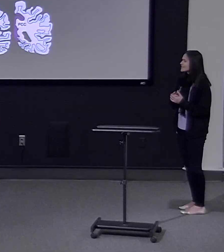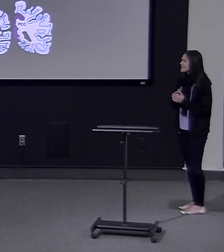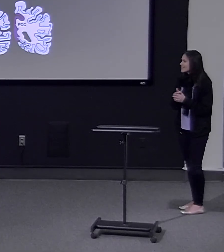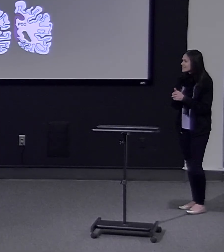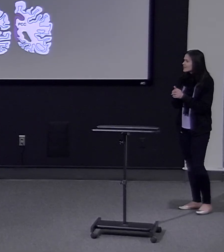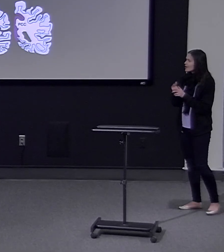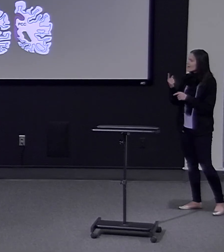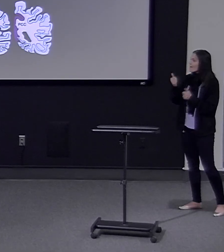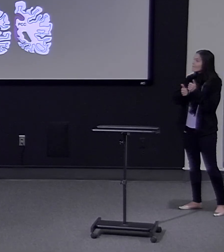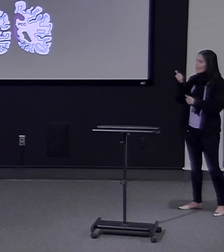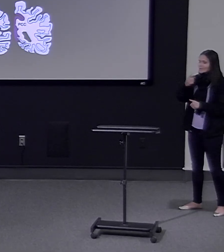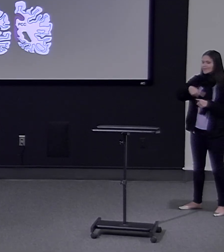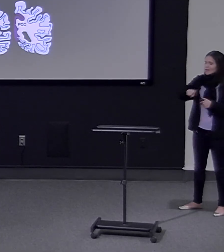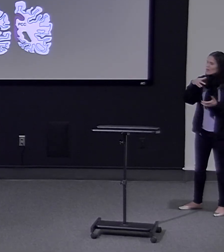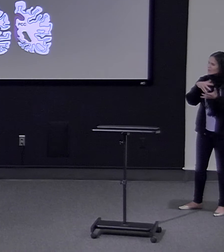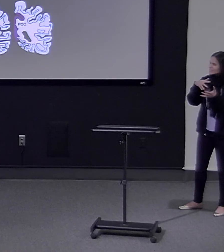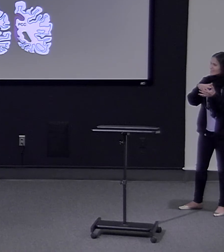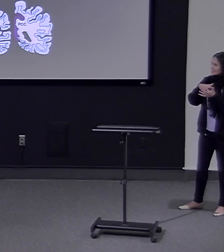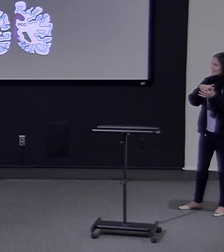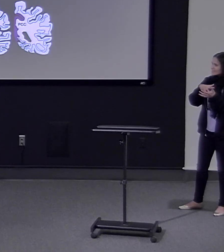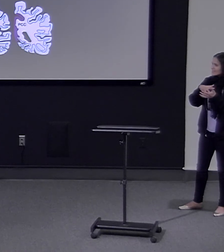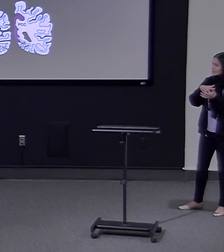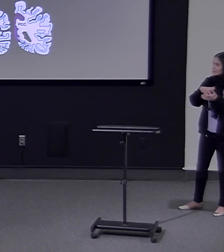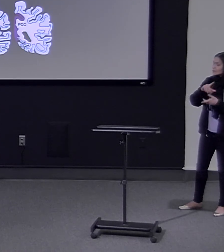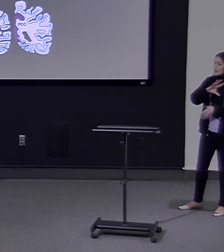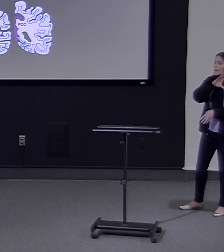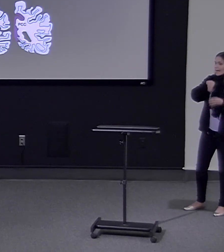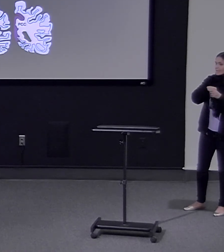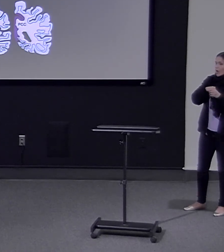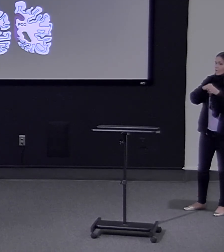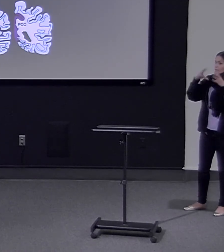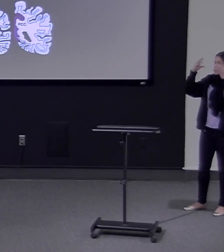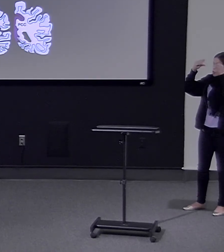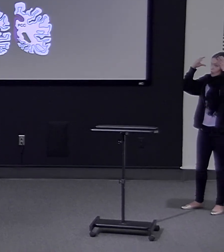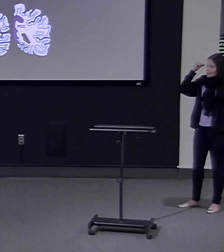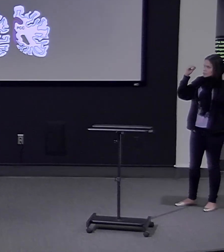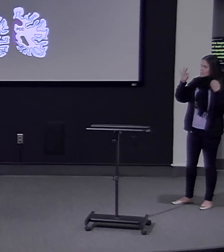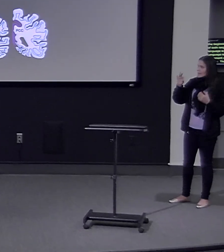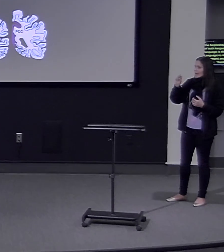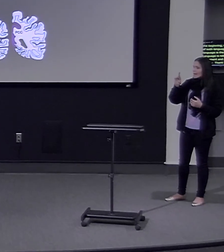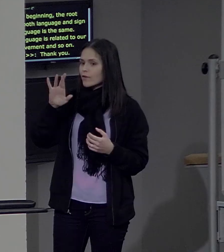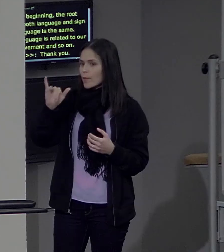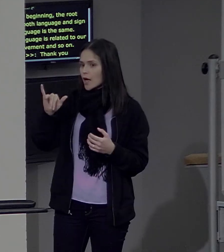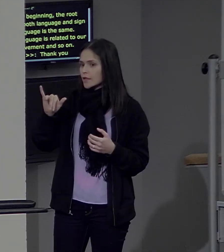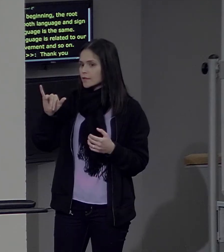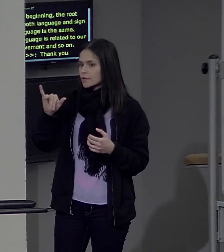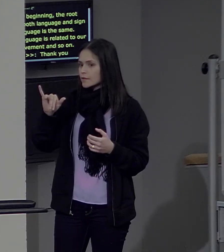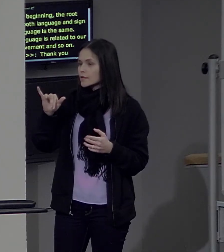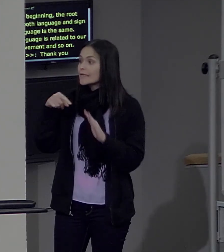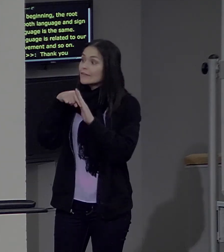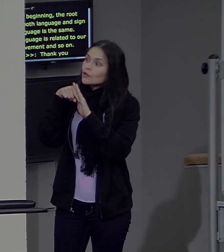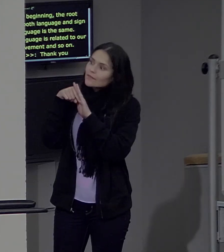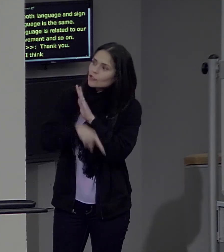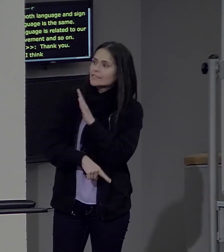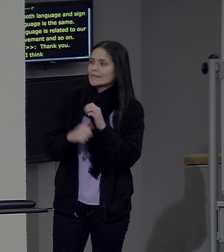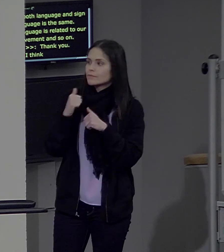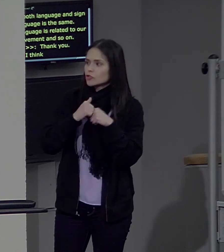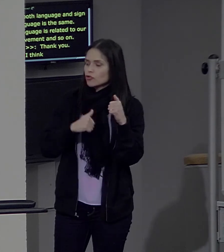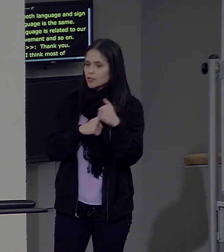Thank you. That means thank you. I think most of those studies involve